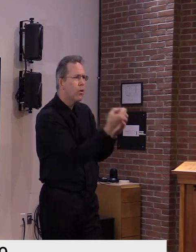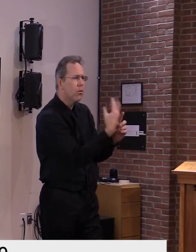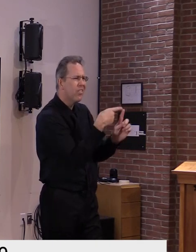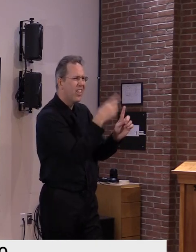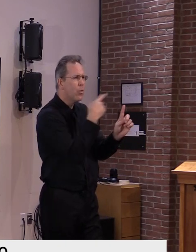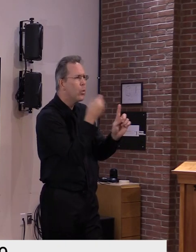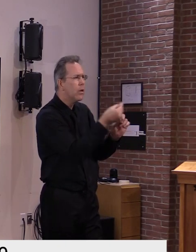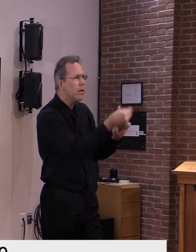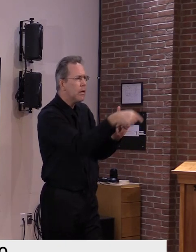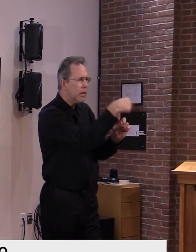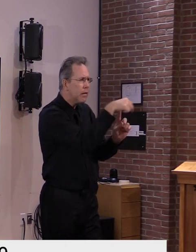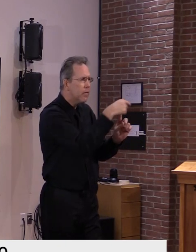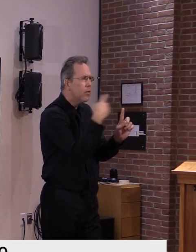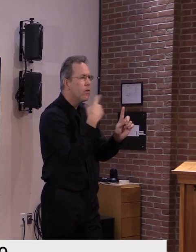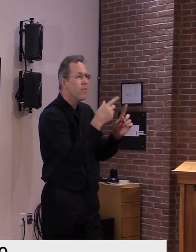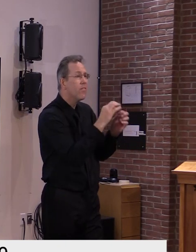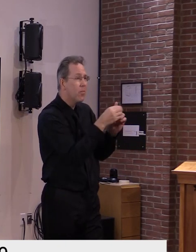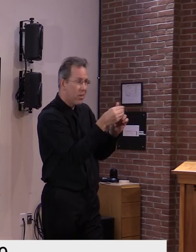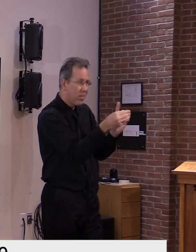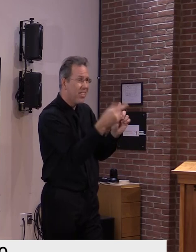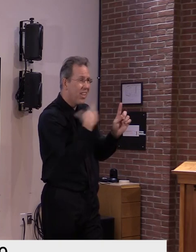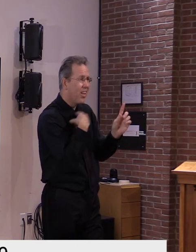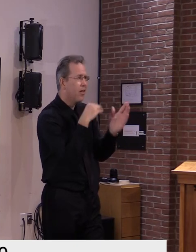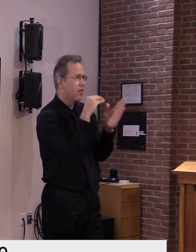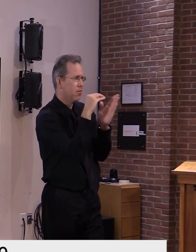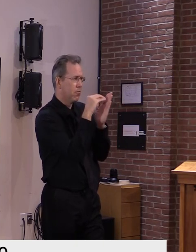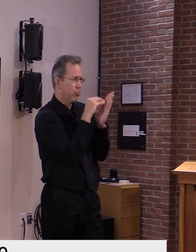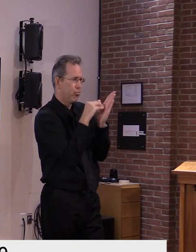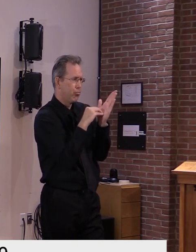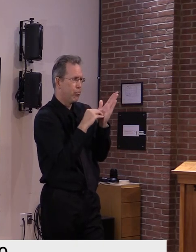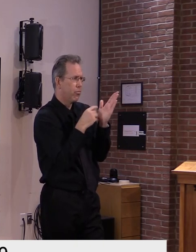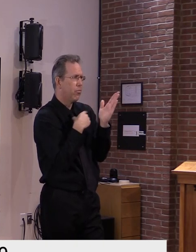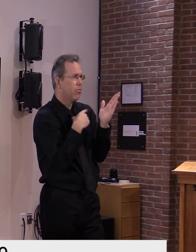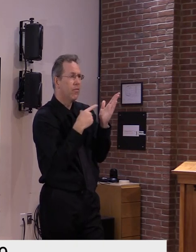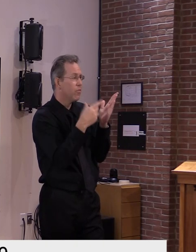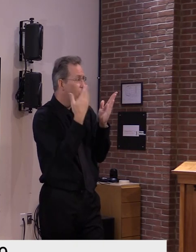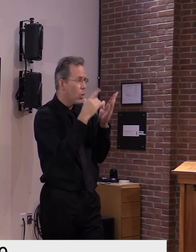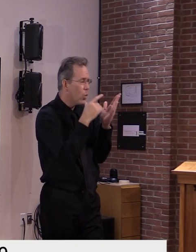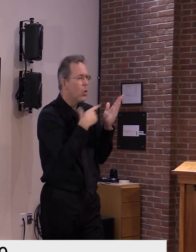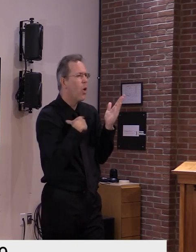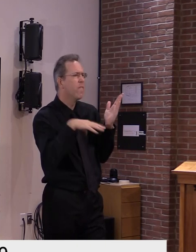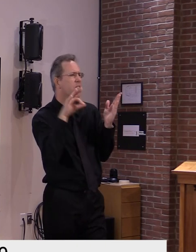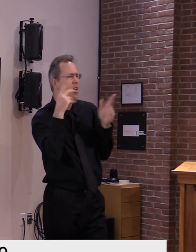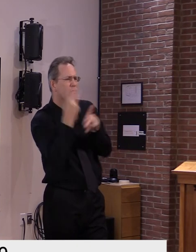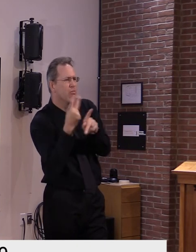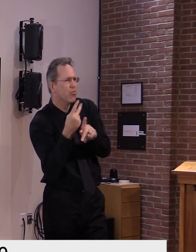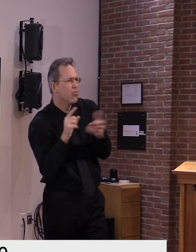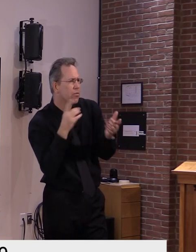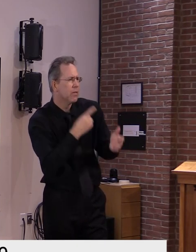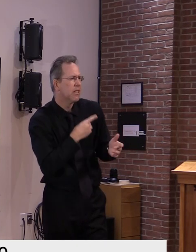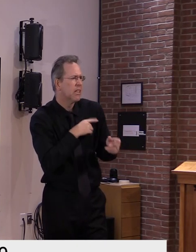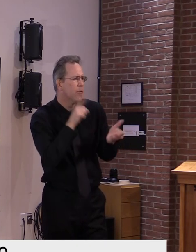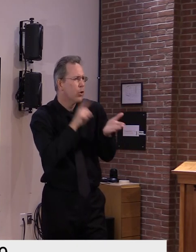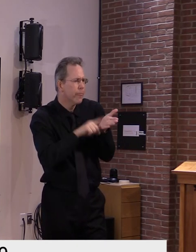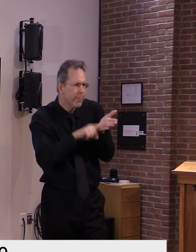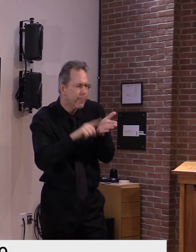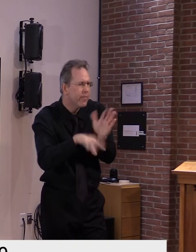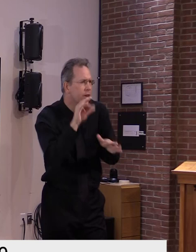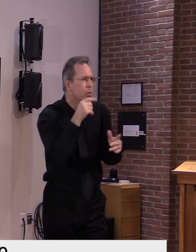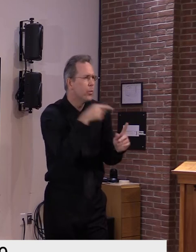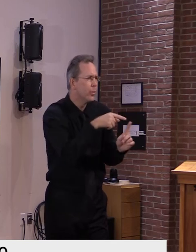you. Dr. Levine or Secretary Smith, maybe you could clarify, is that what the process is currently when you're getting